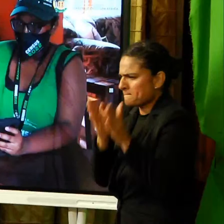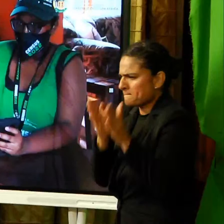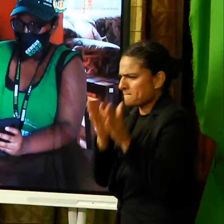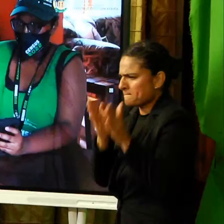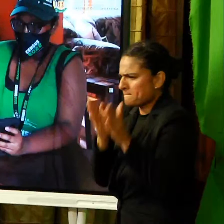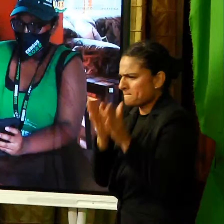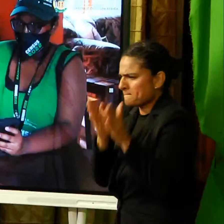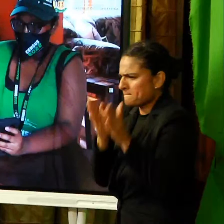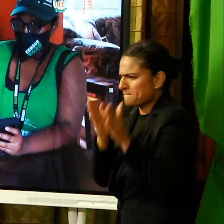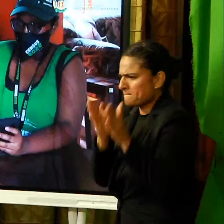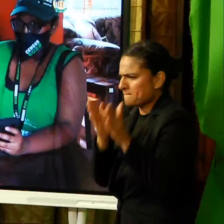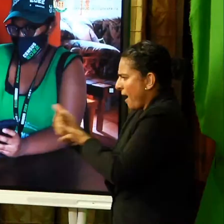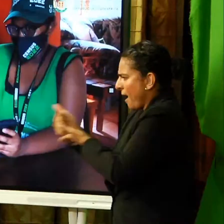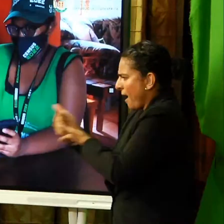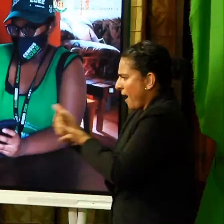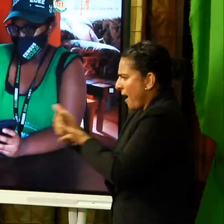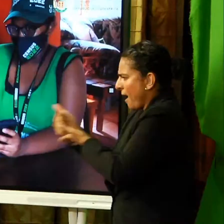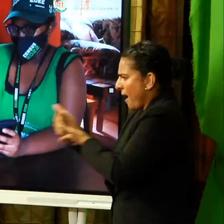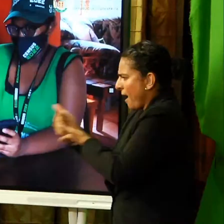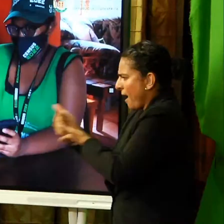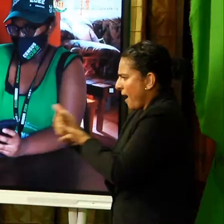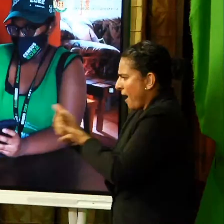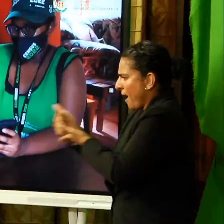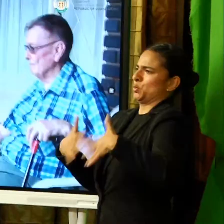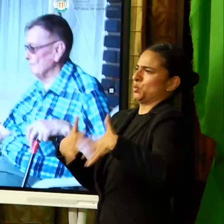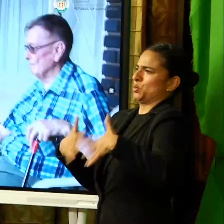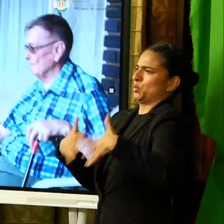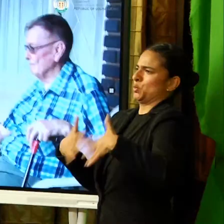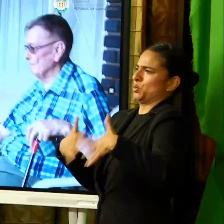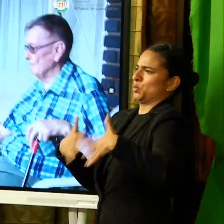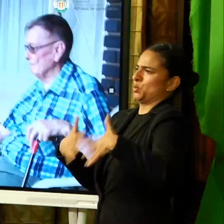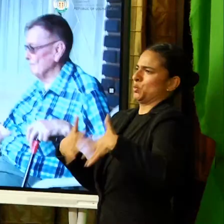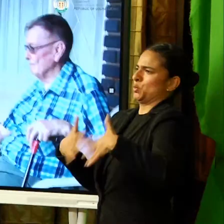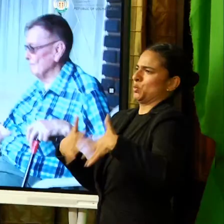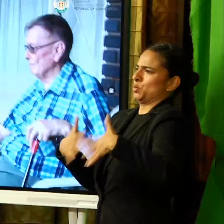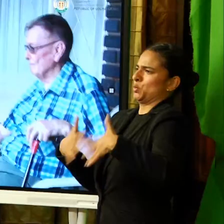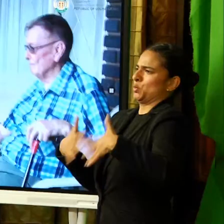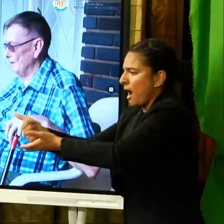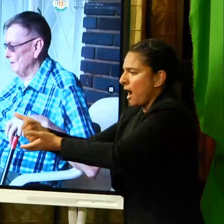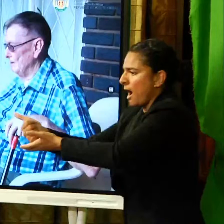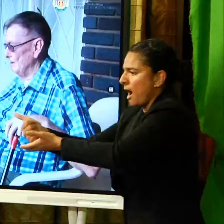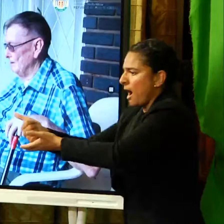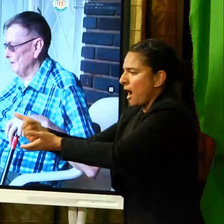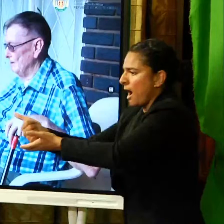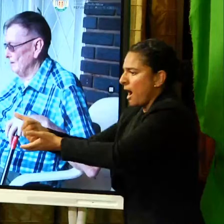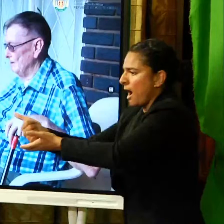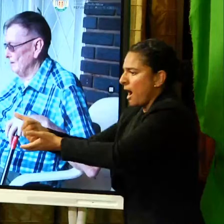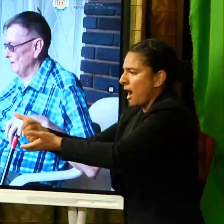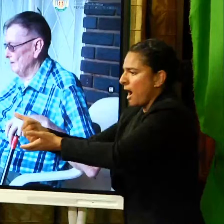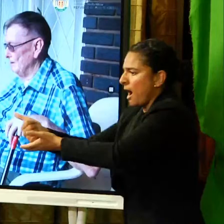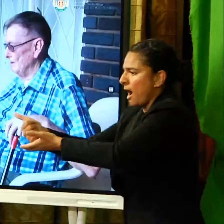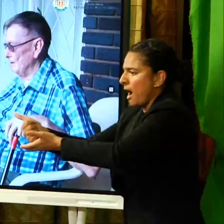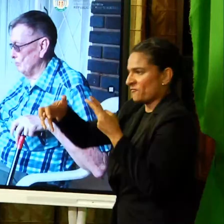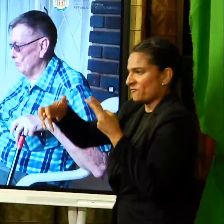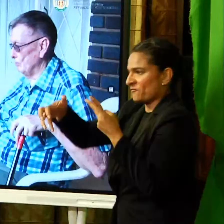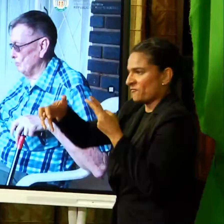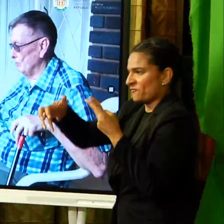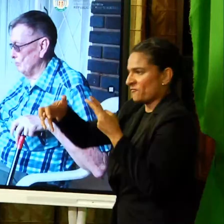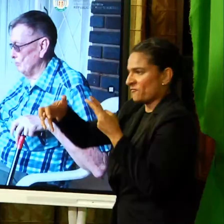process plays a critical role in planning at the national, provincial, and municipal levels by